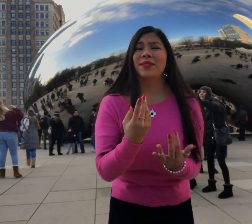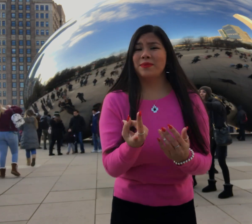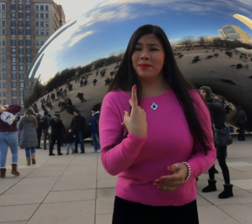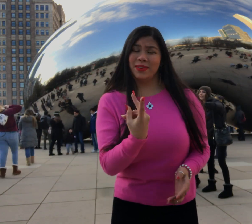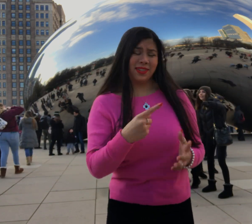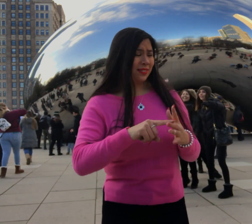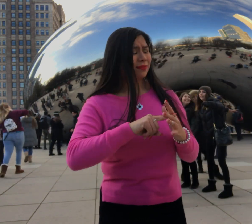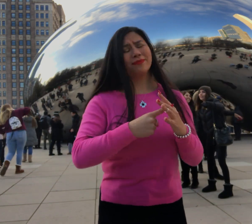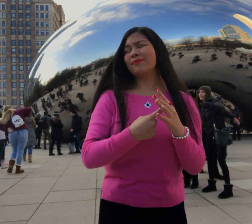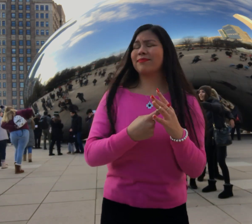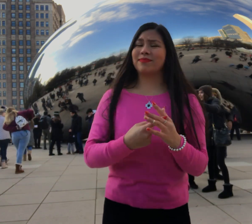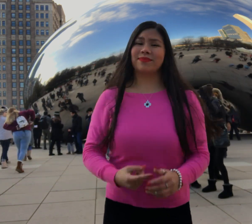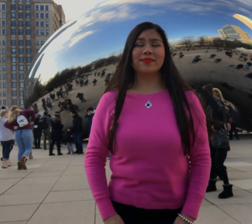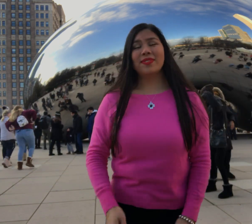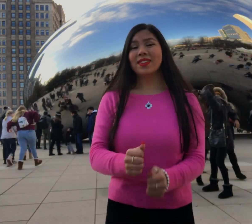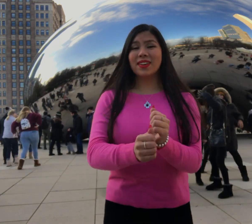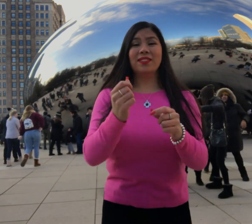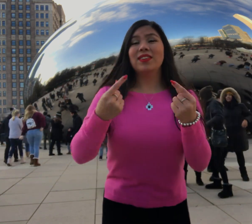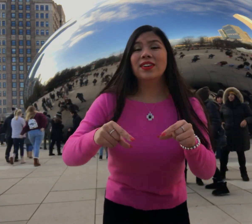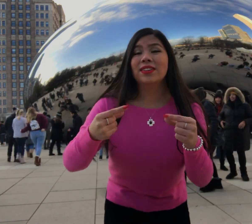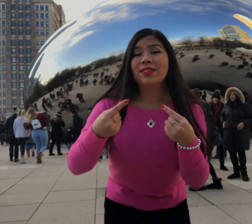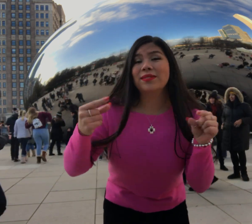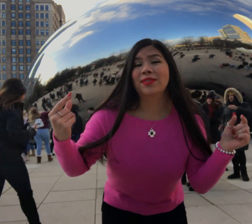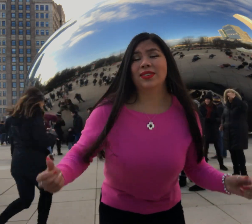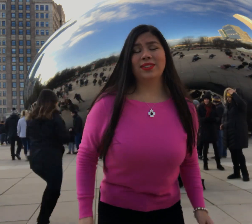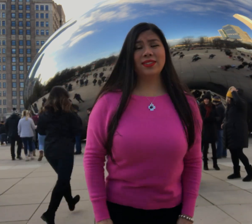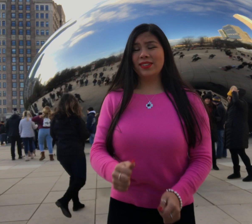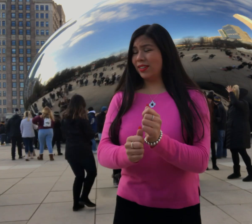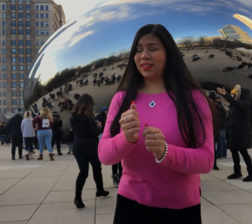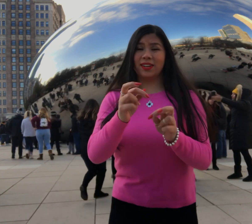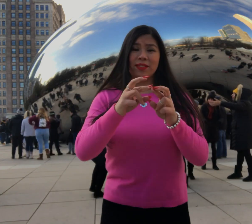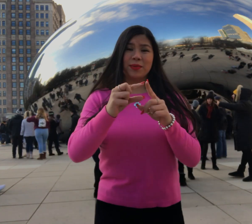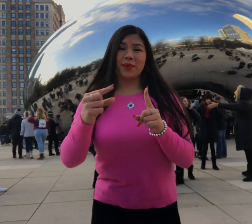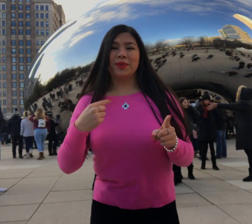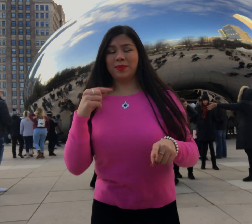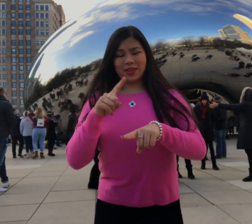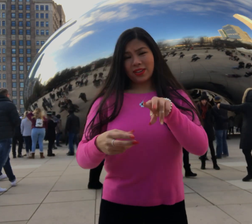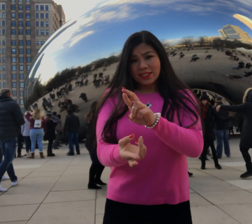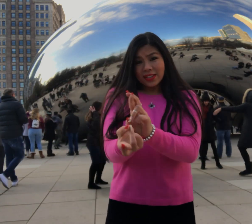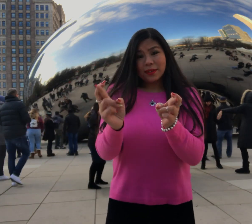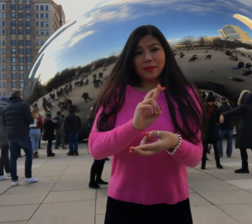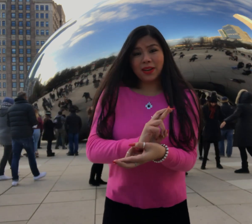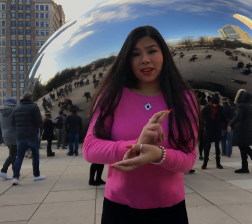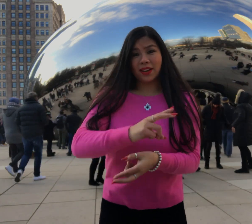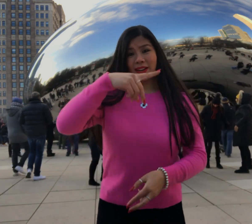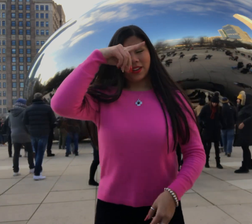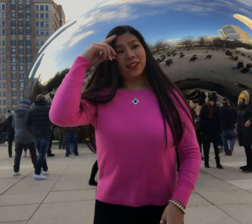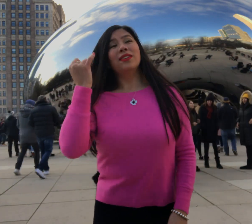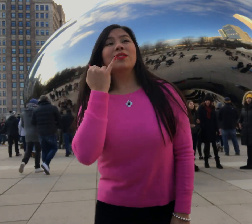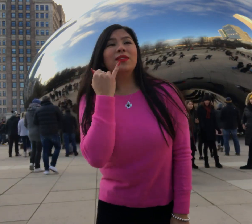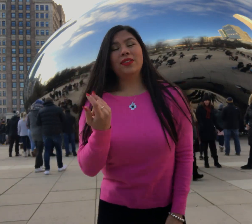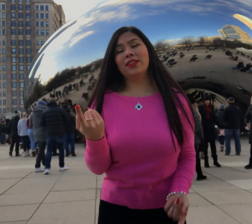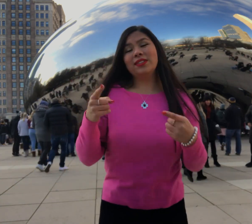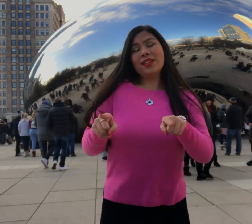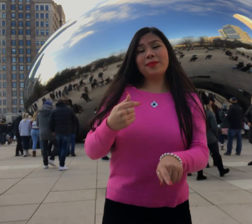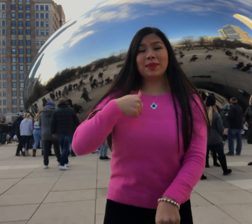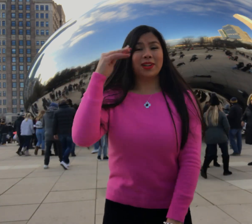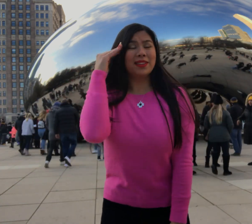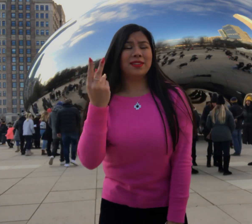we've begun Every argument, every word we can't take back Cause with all that has happened, I